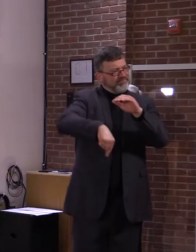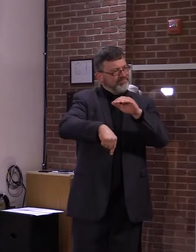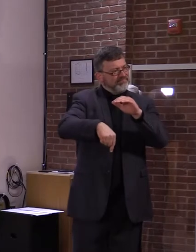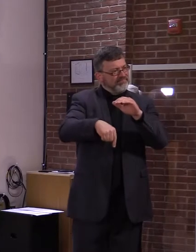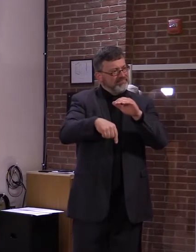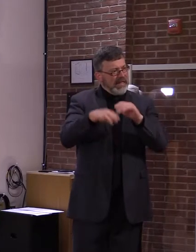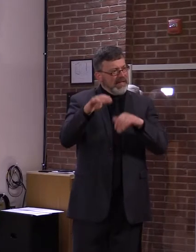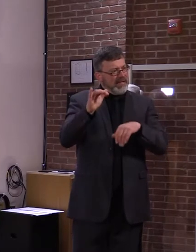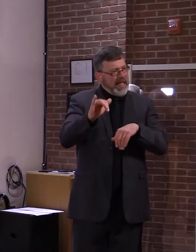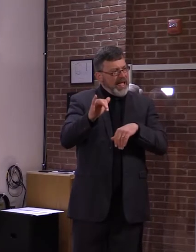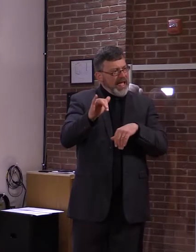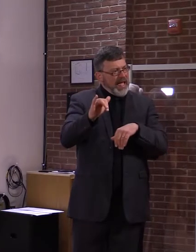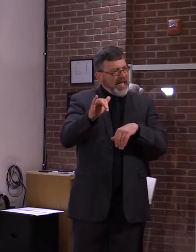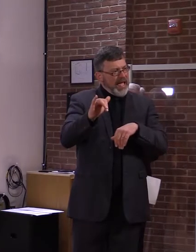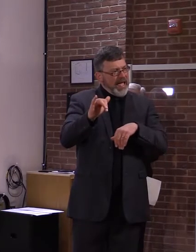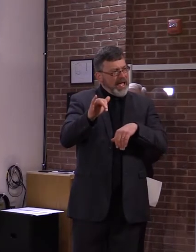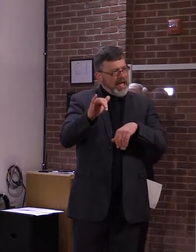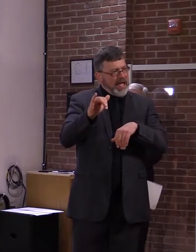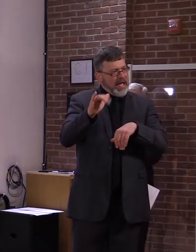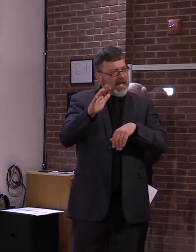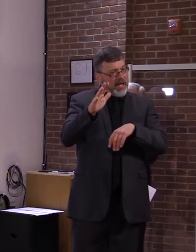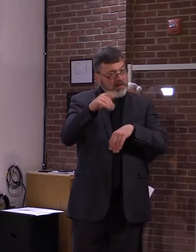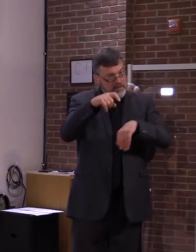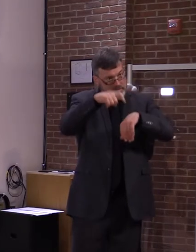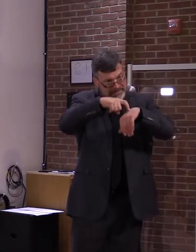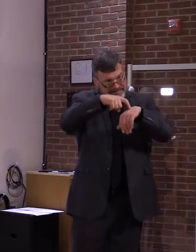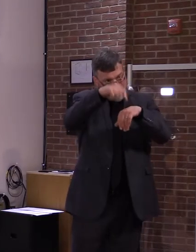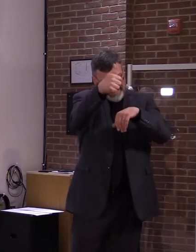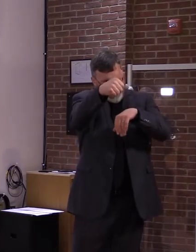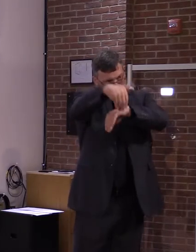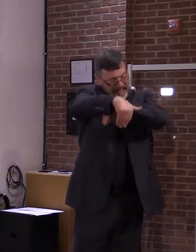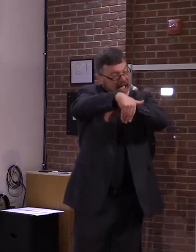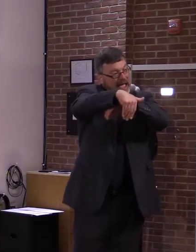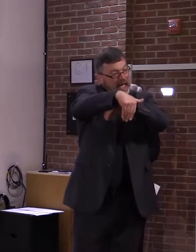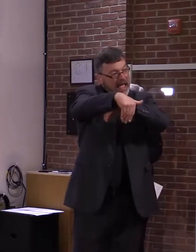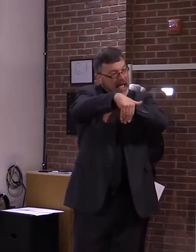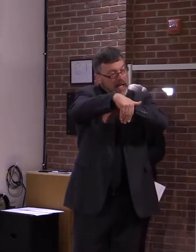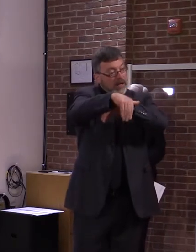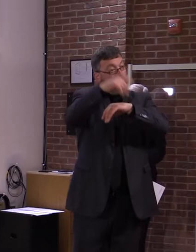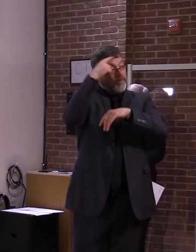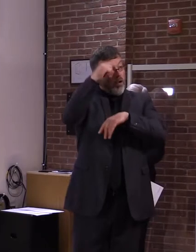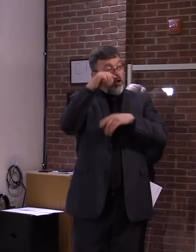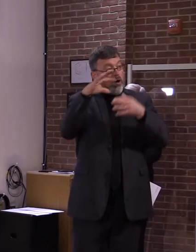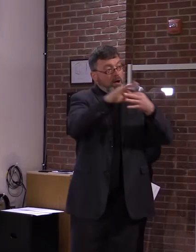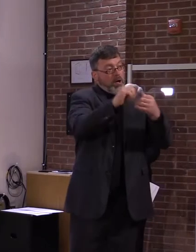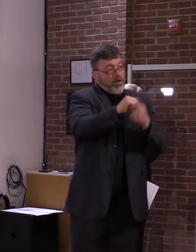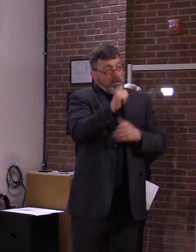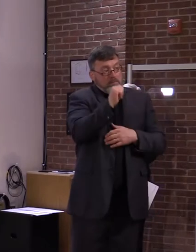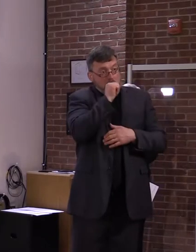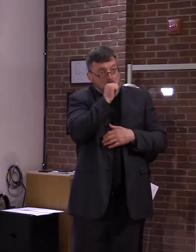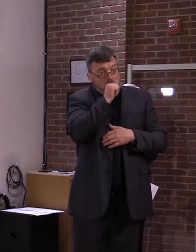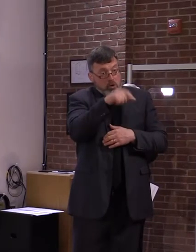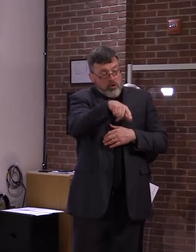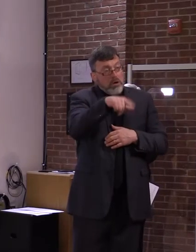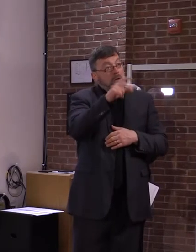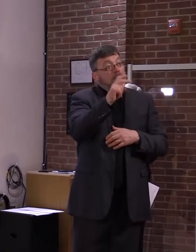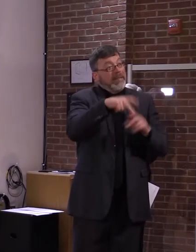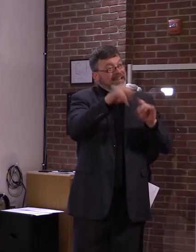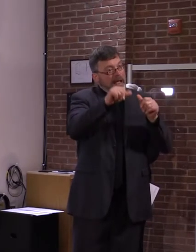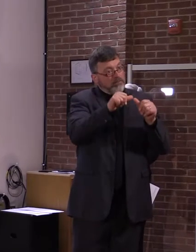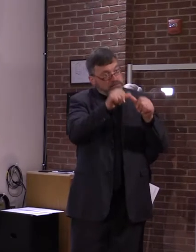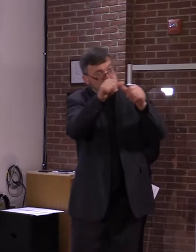lift tomorrow at 10, so that a bar could be open at 10:30 tomorrow night, or is it that is Sunday? That is